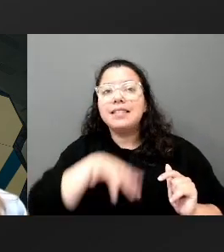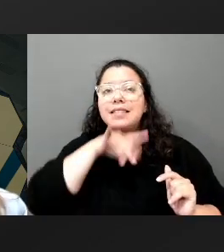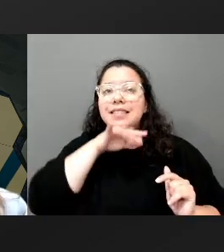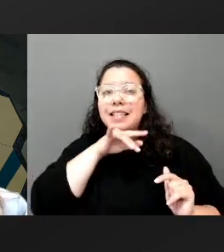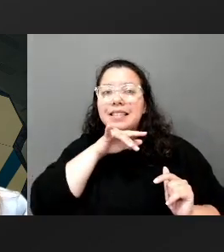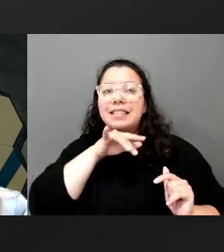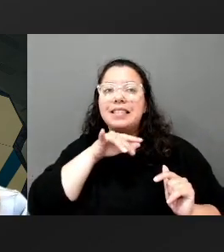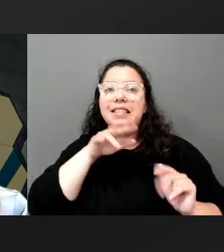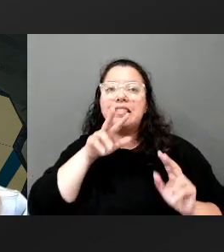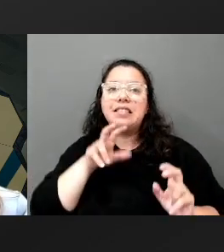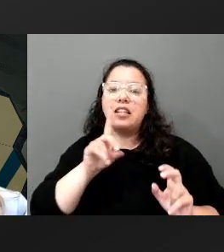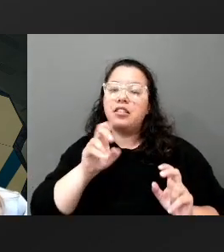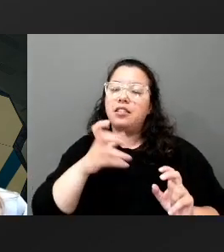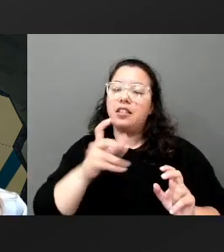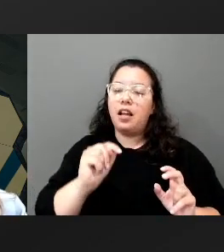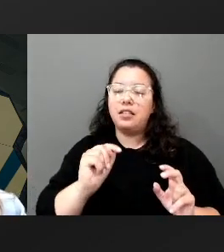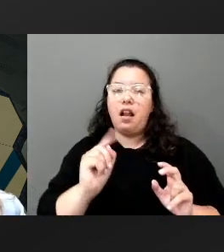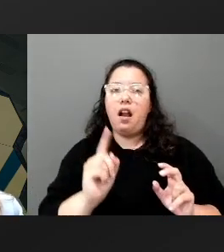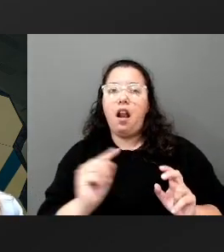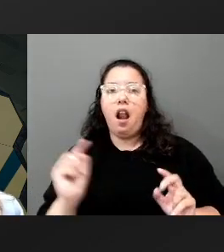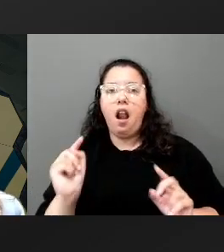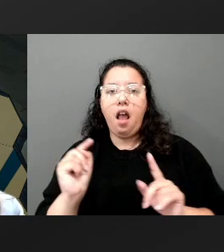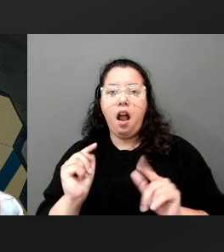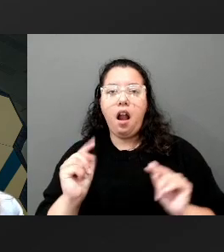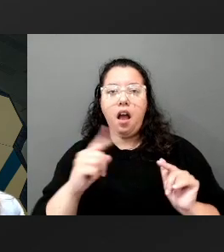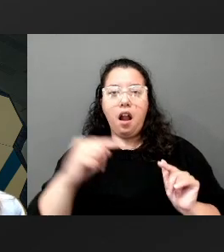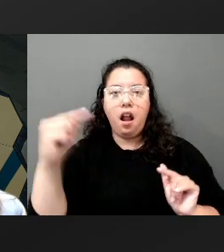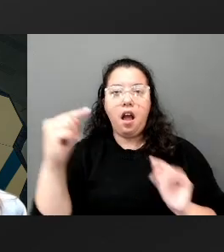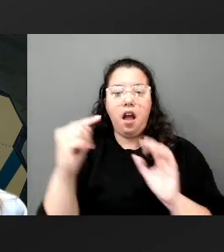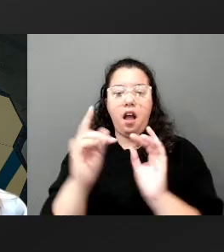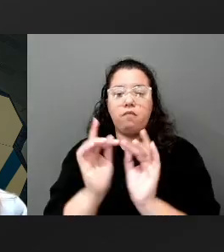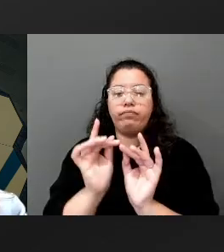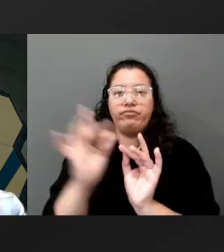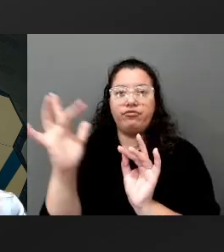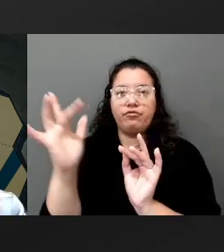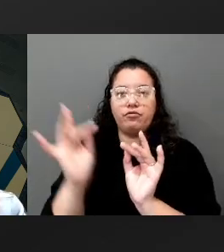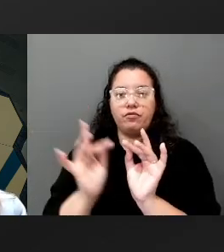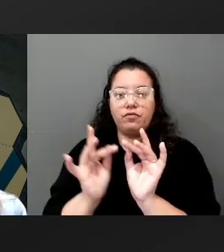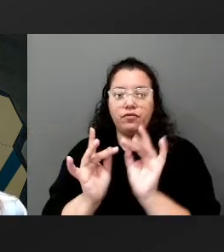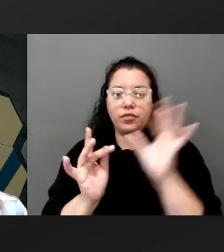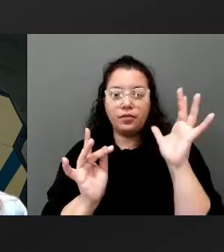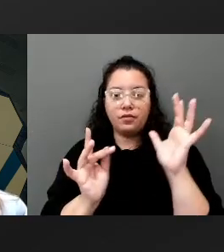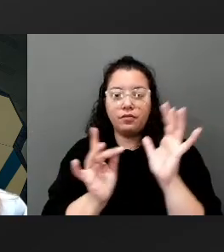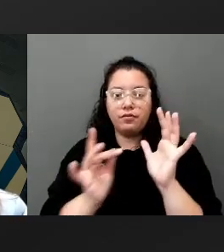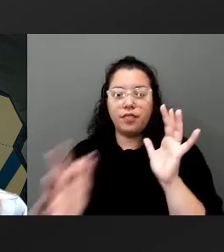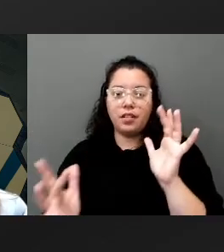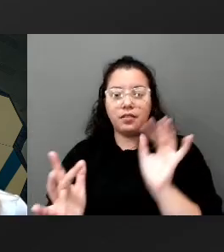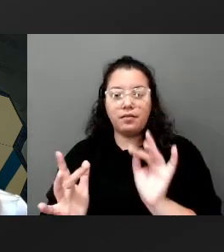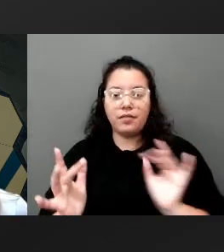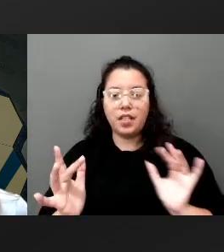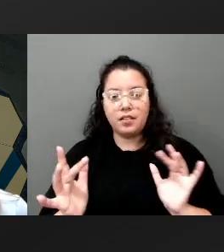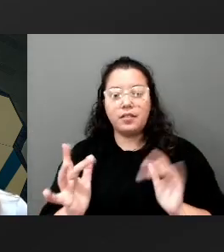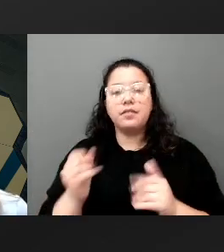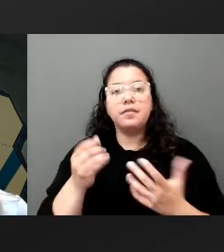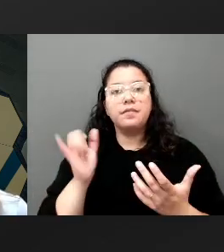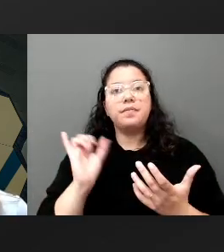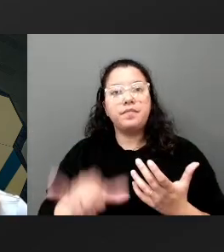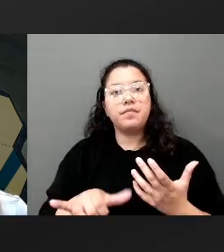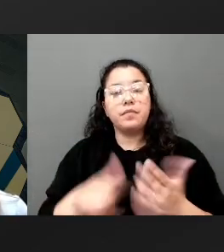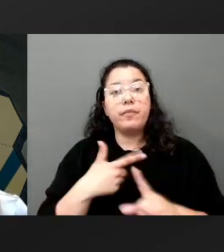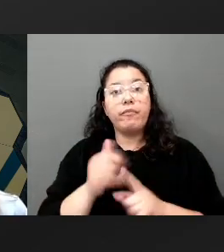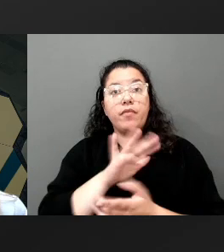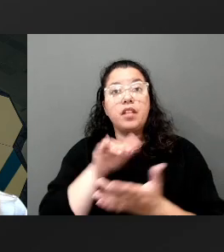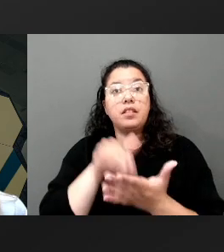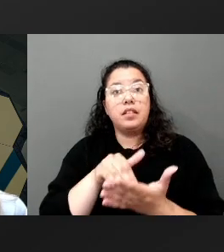even planetary bodies, that's now being dissociated, that was in the outer planetary system of these